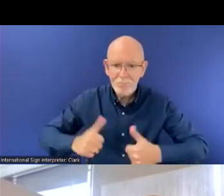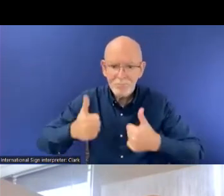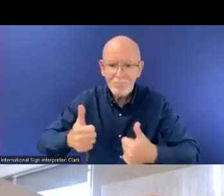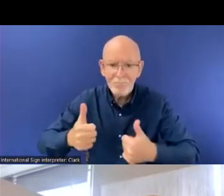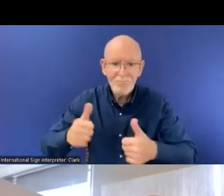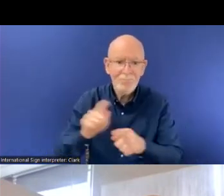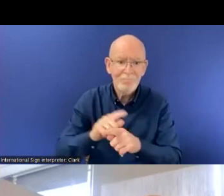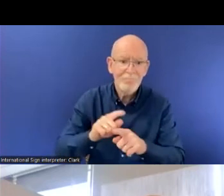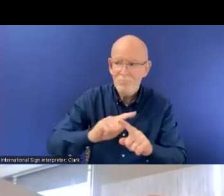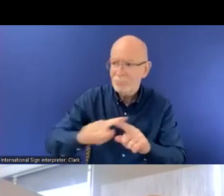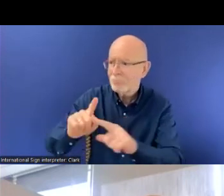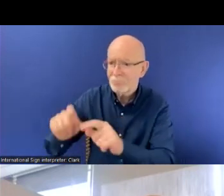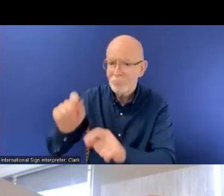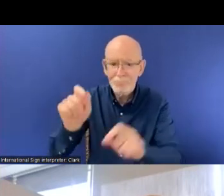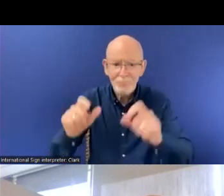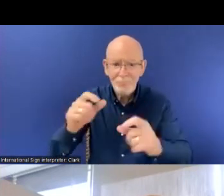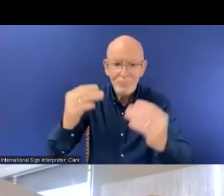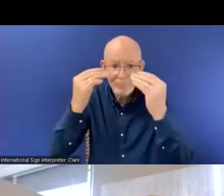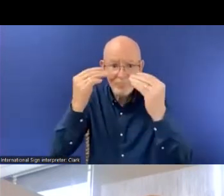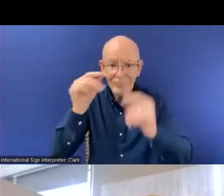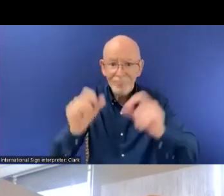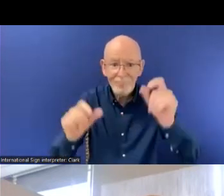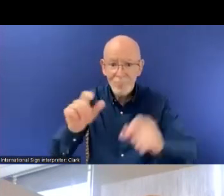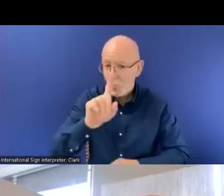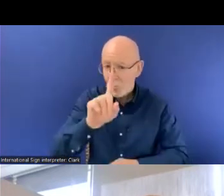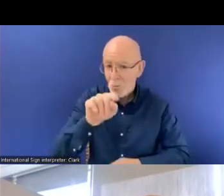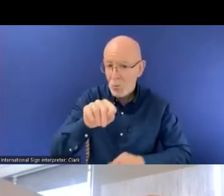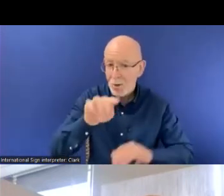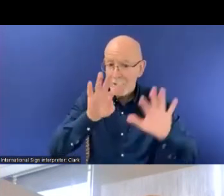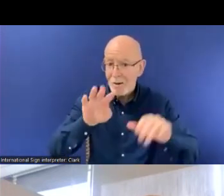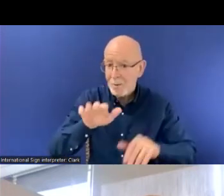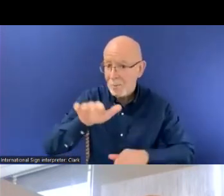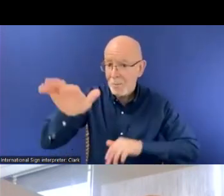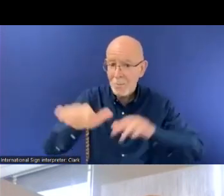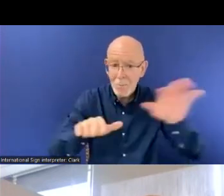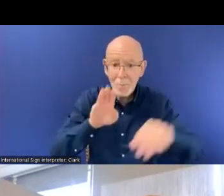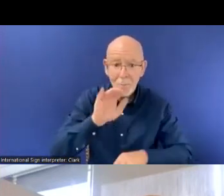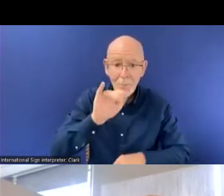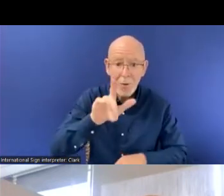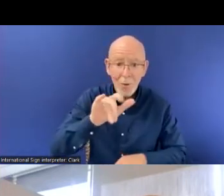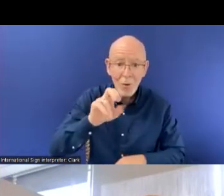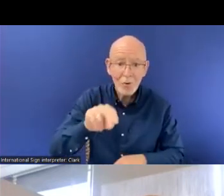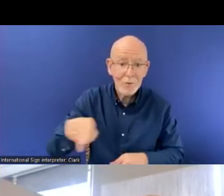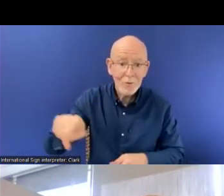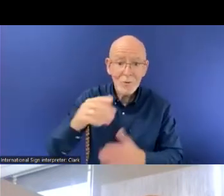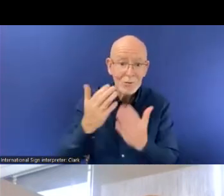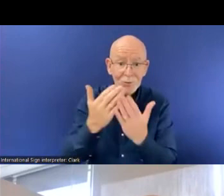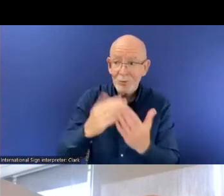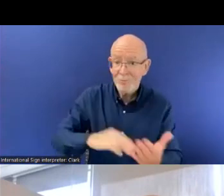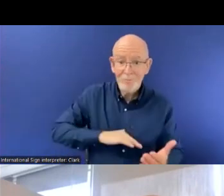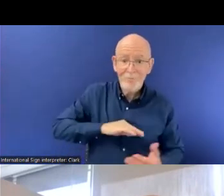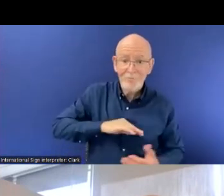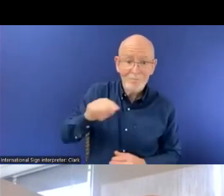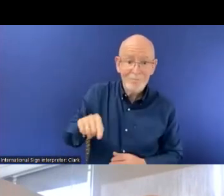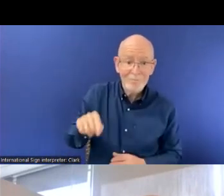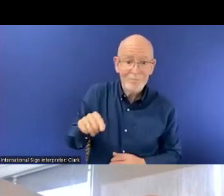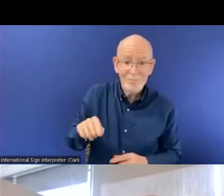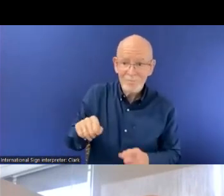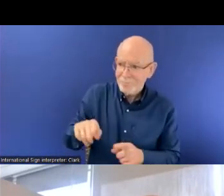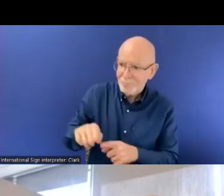and monitoring of whole school approaches. That is one area, really. And I think the work that we have done with the